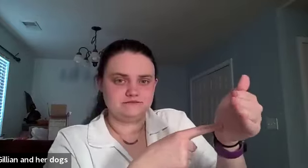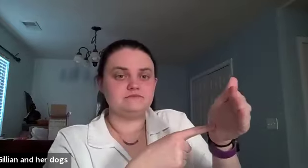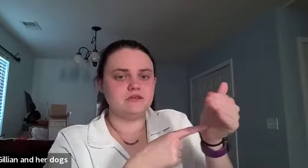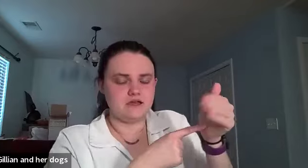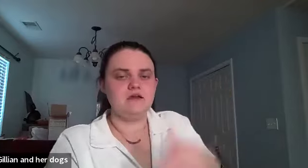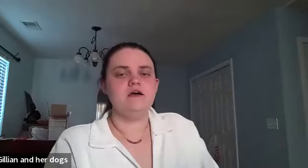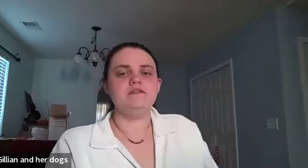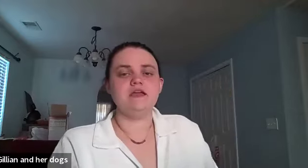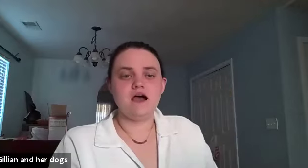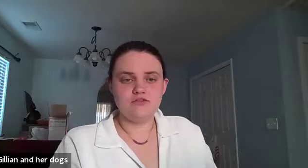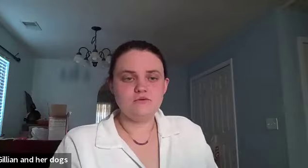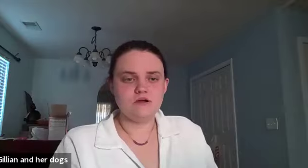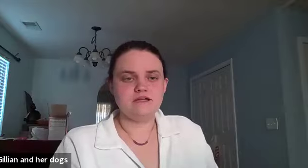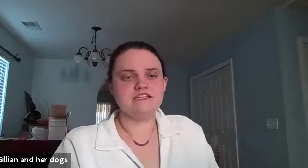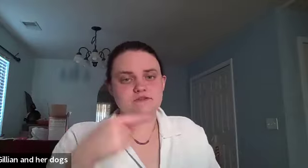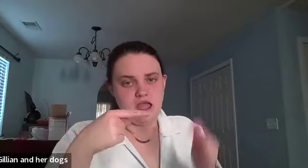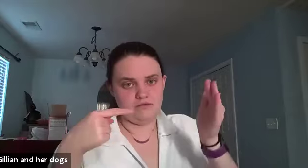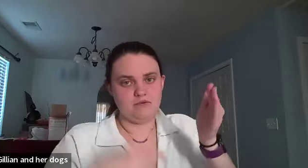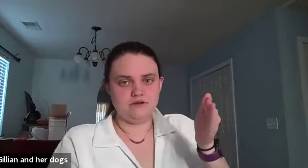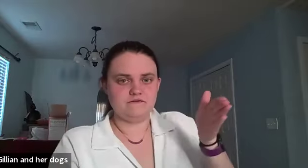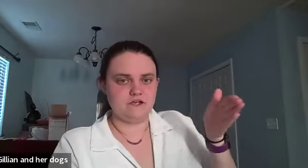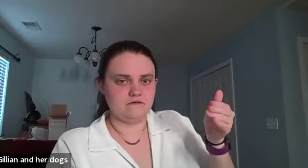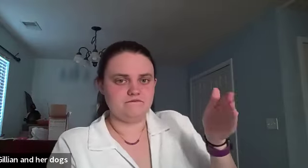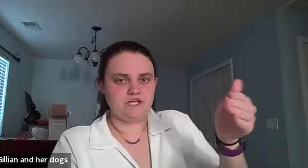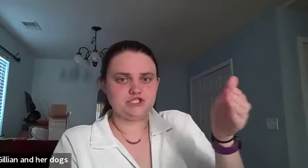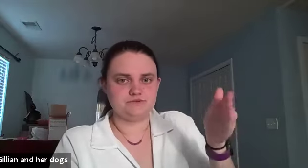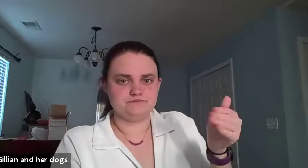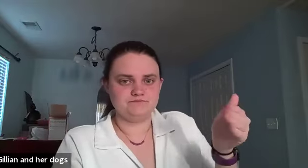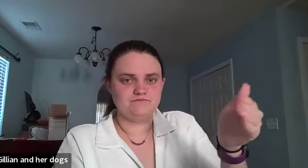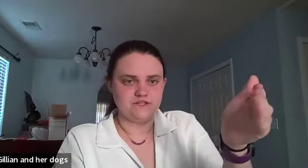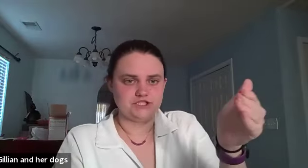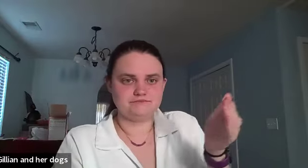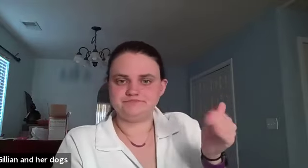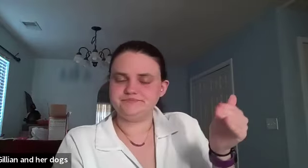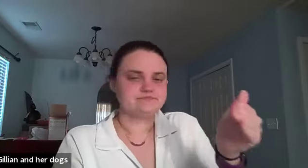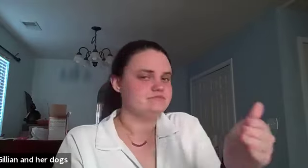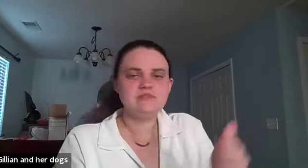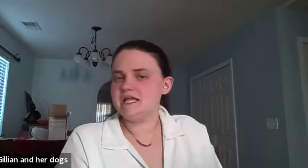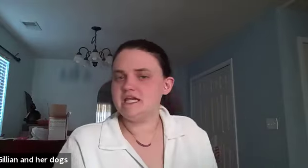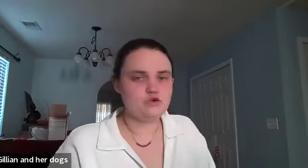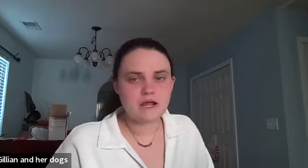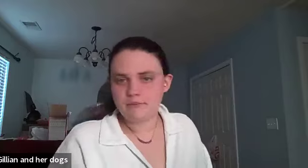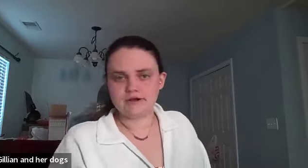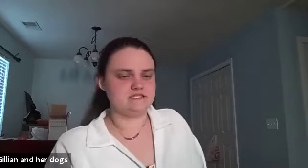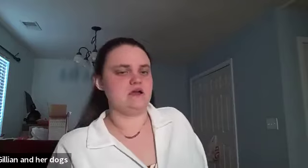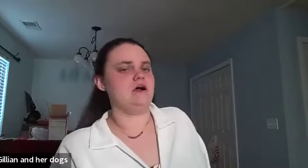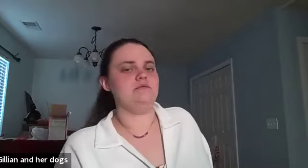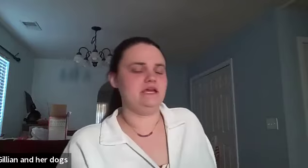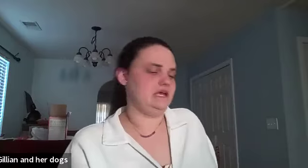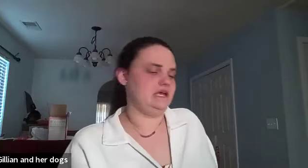fish. Okay. The other one is without the pointer finger, fish, fish. Either way works.